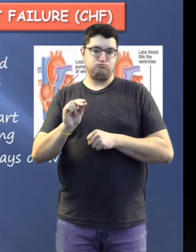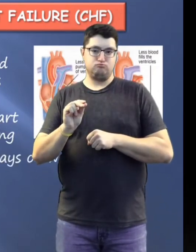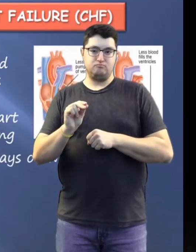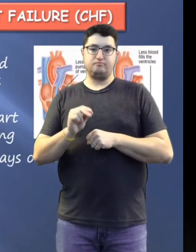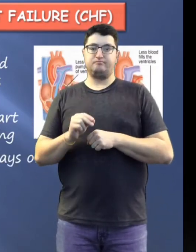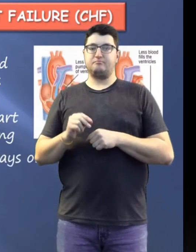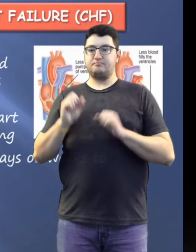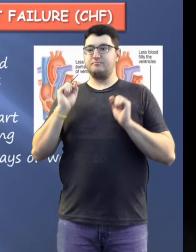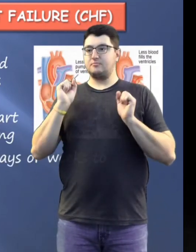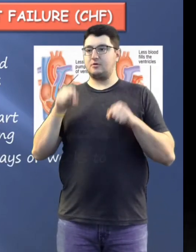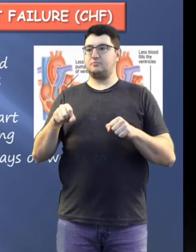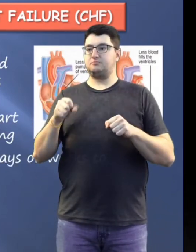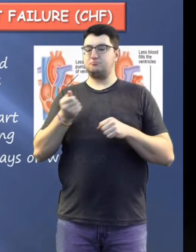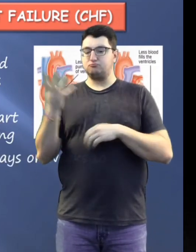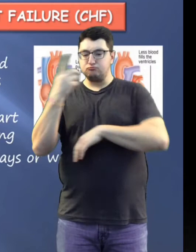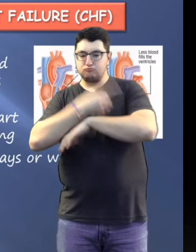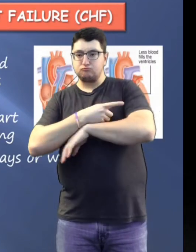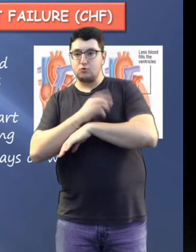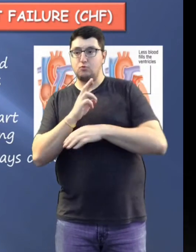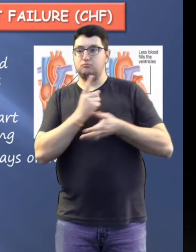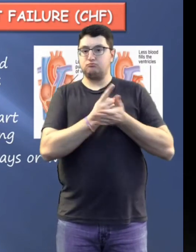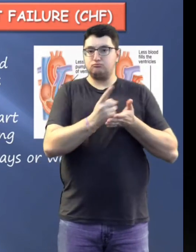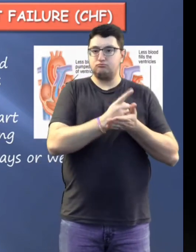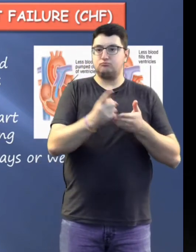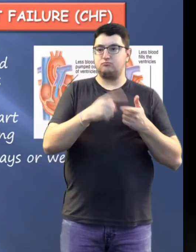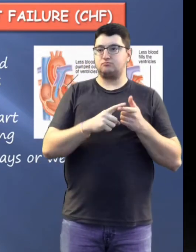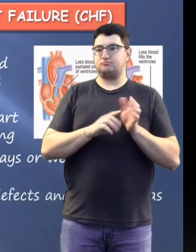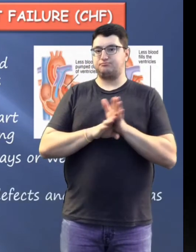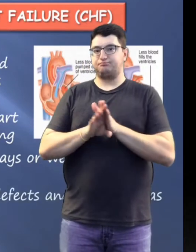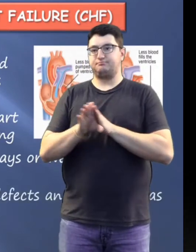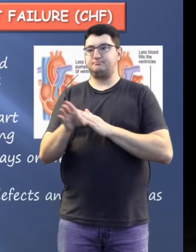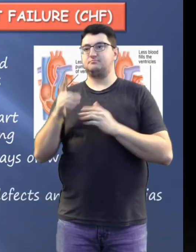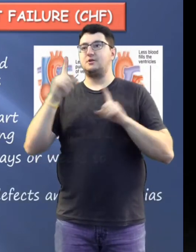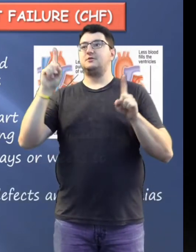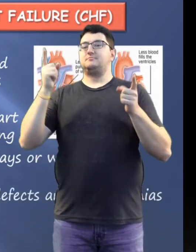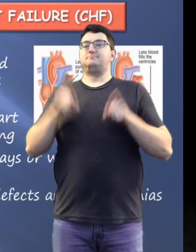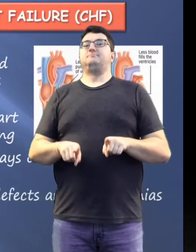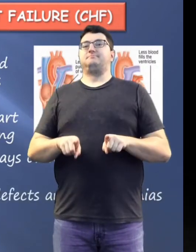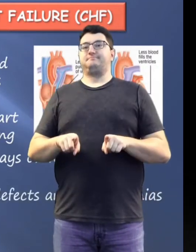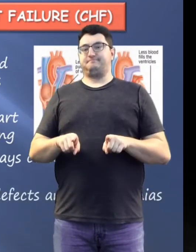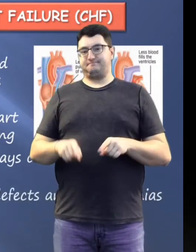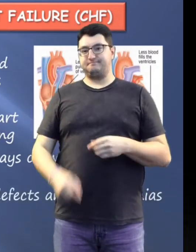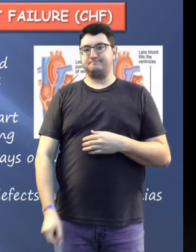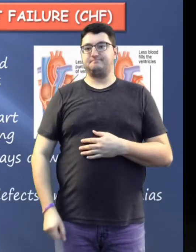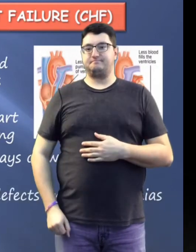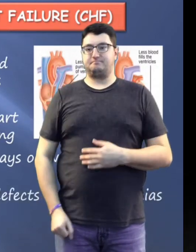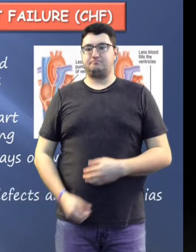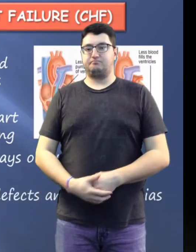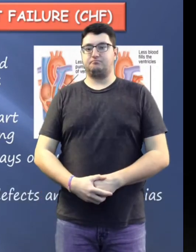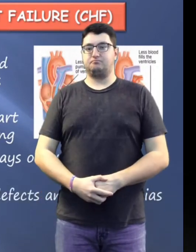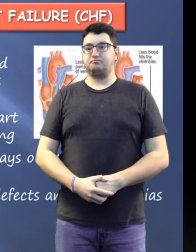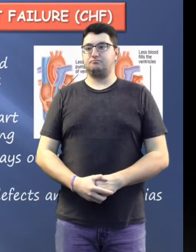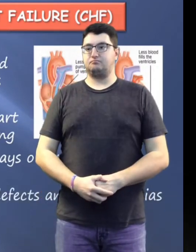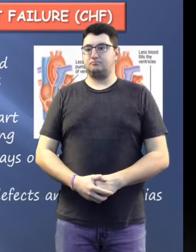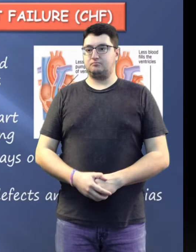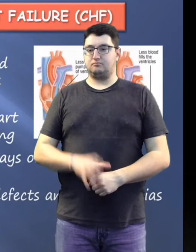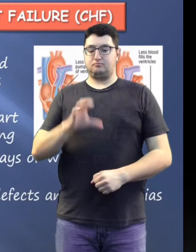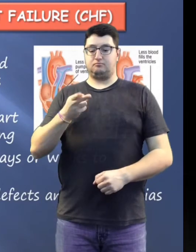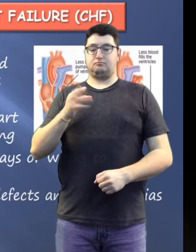weeks to develop. However, congenital heart defects and arrhythmias can cause congestive heart